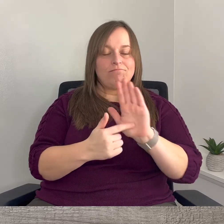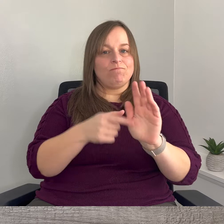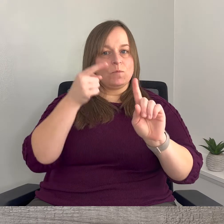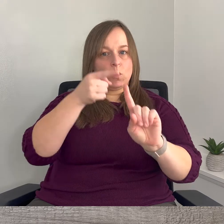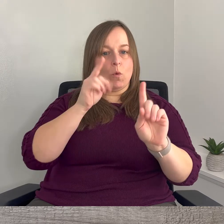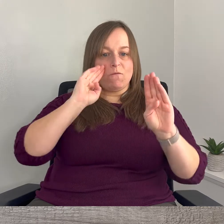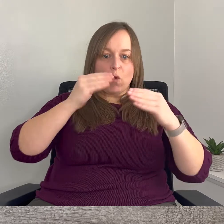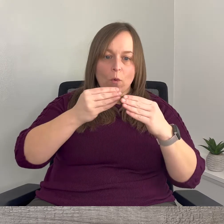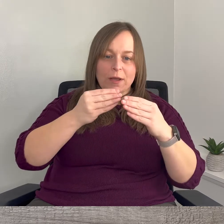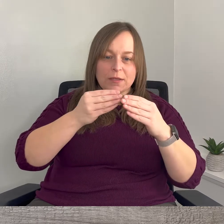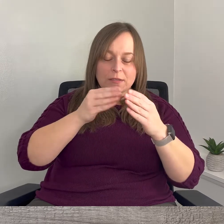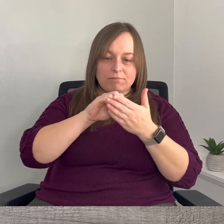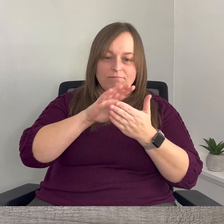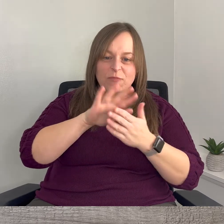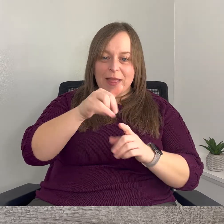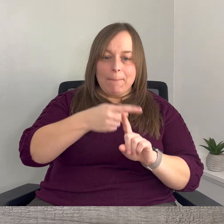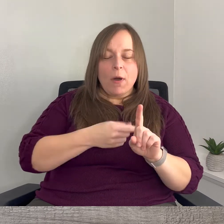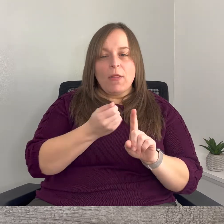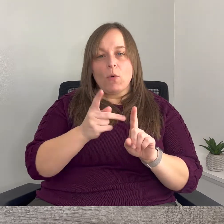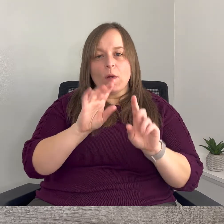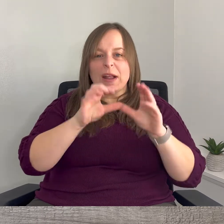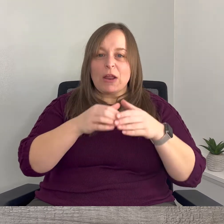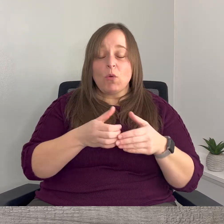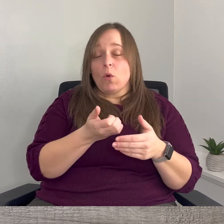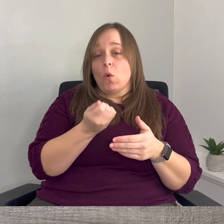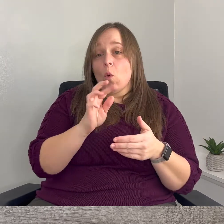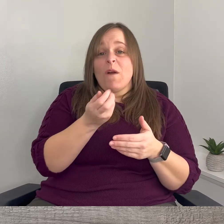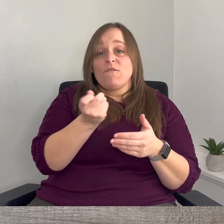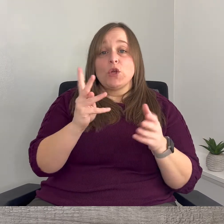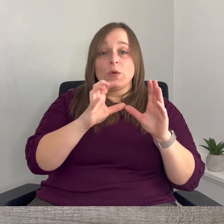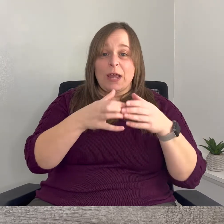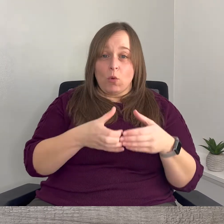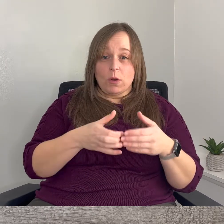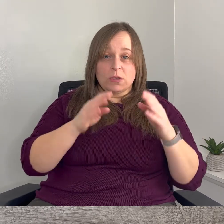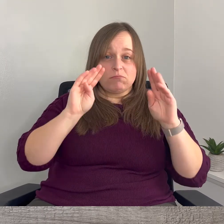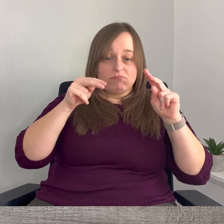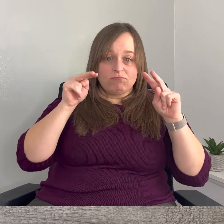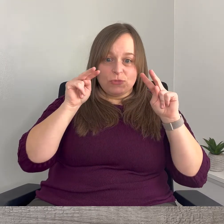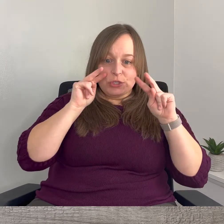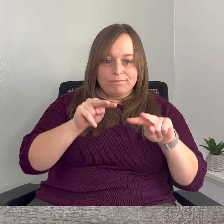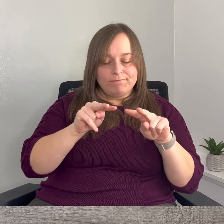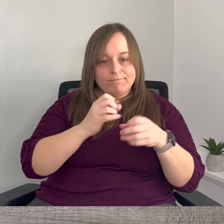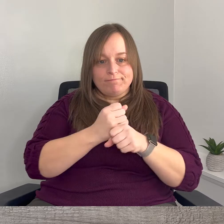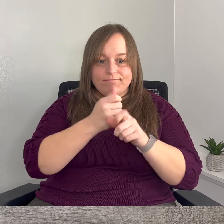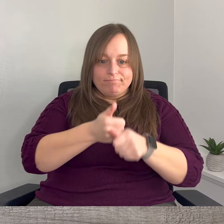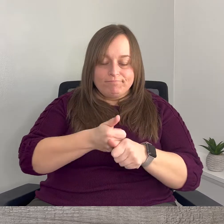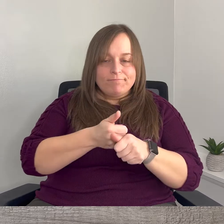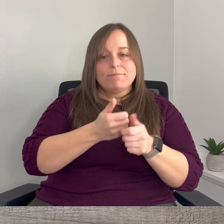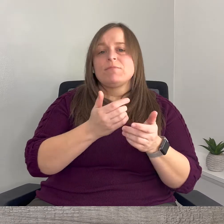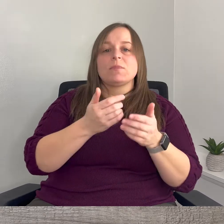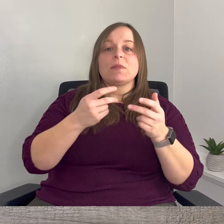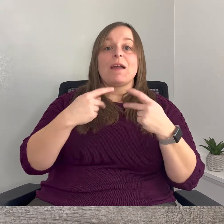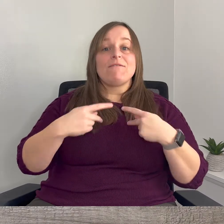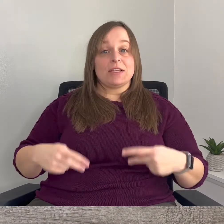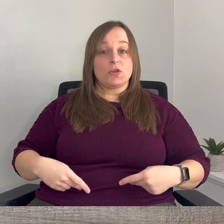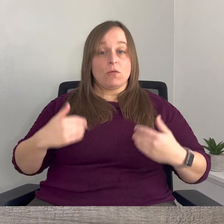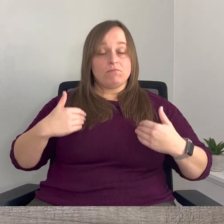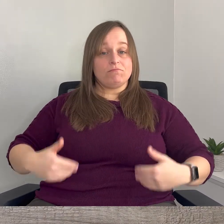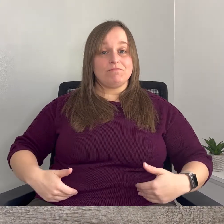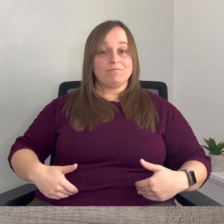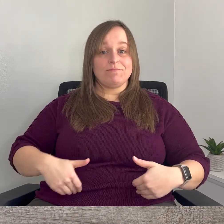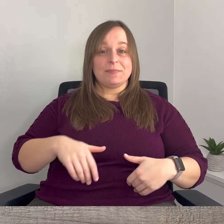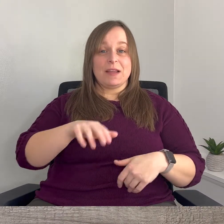just, put your focus towards that goal for that month or that category or a few categories. A